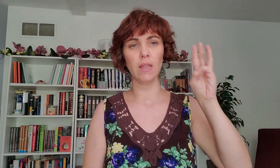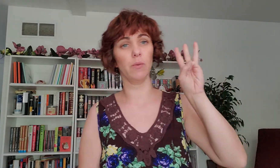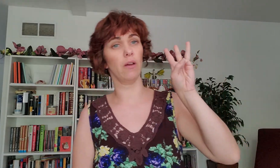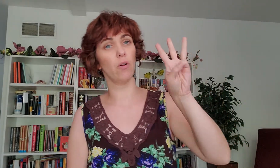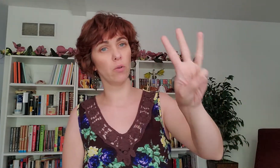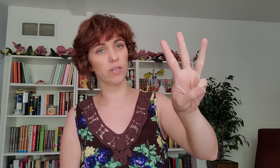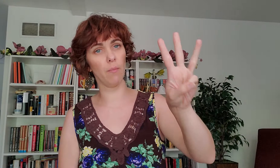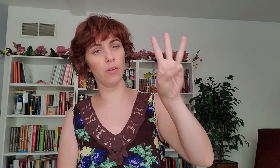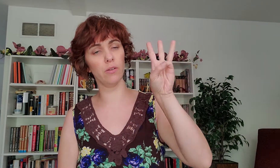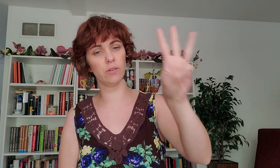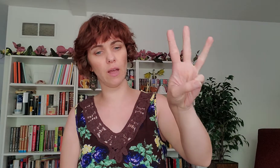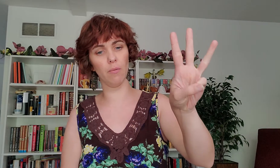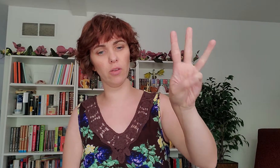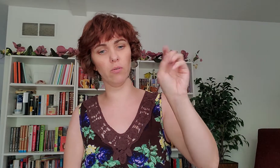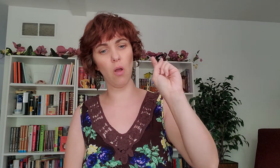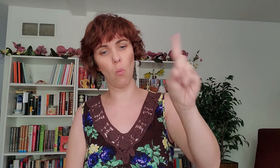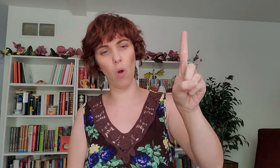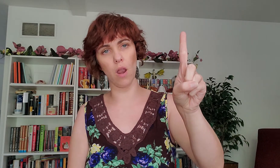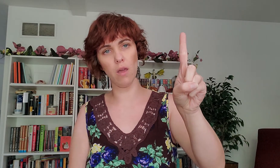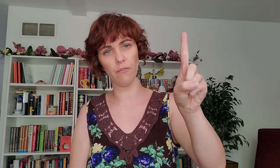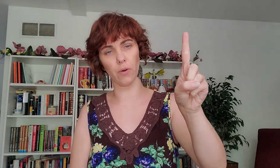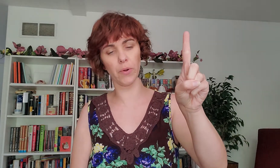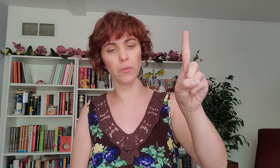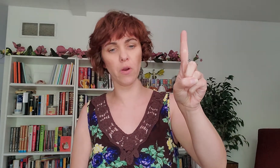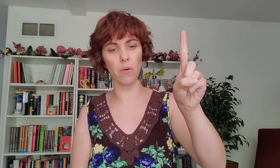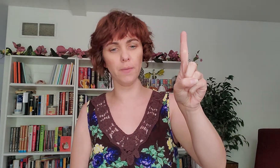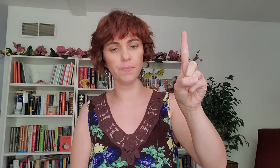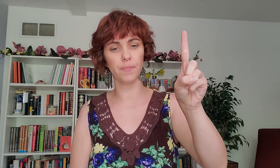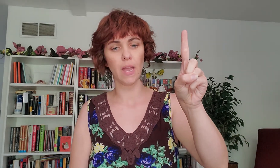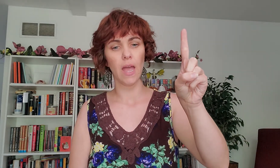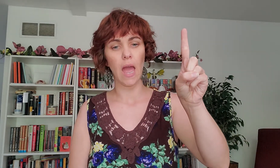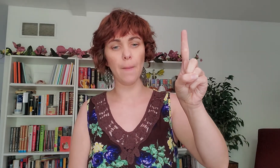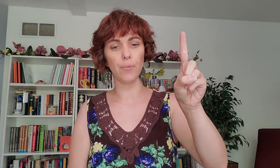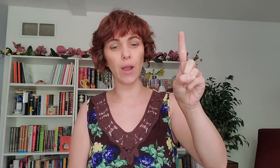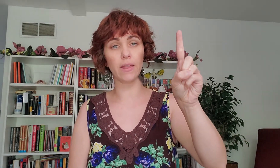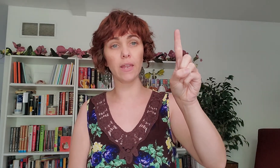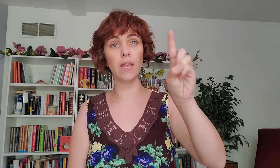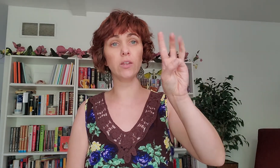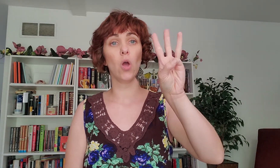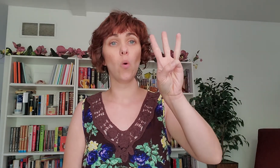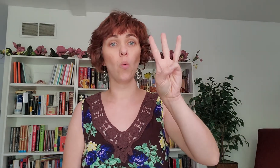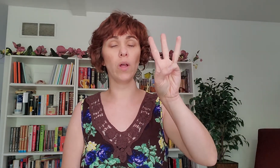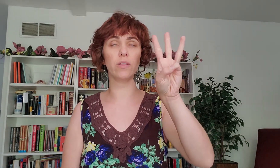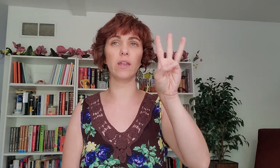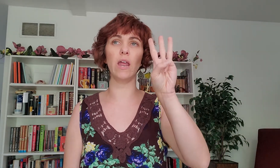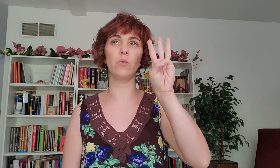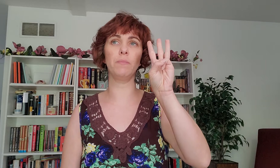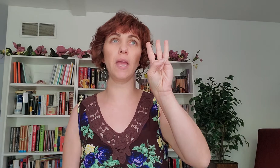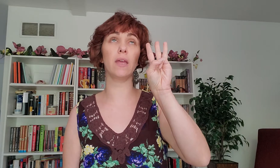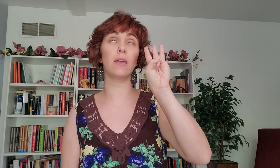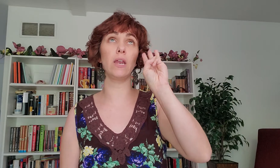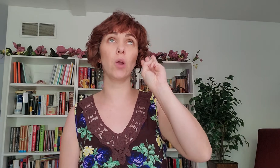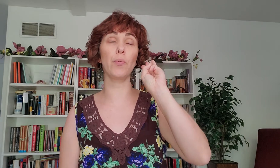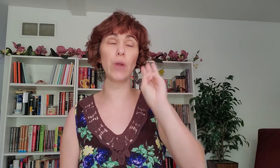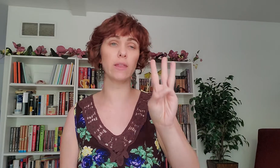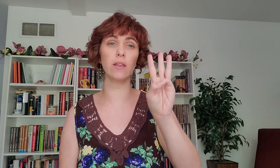have WW1 for World War I. And President Wilson. And we make, in our president